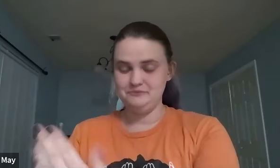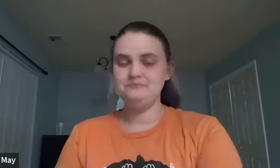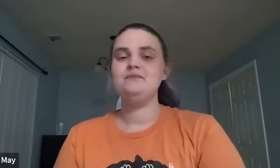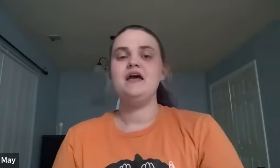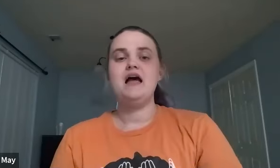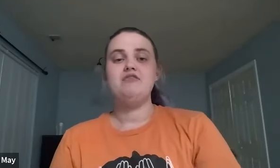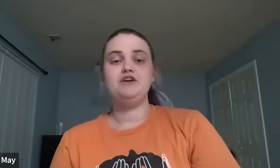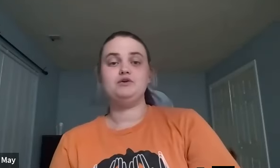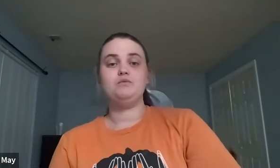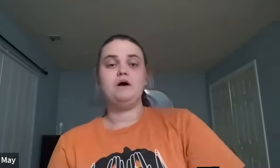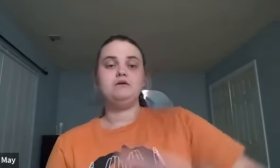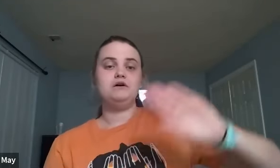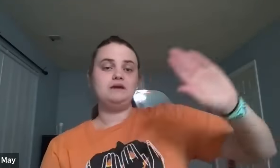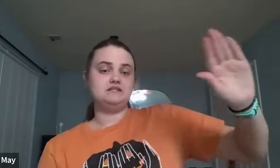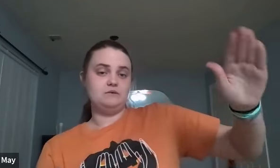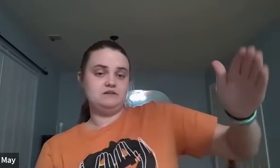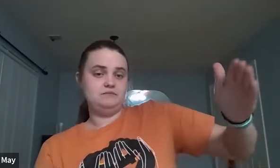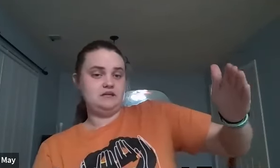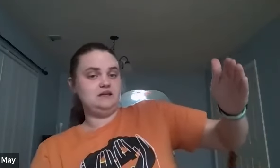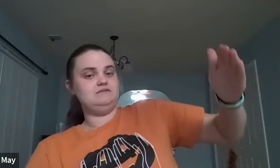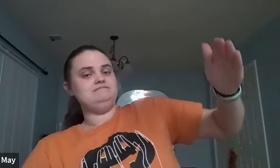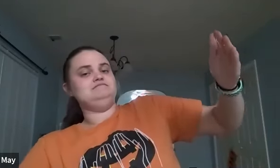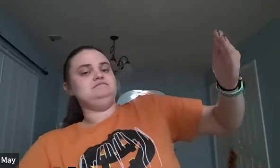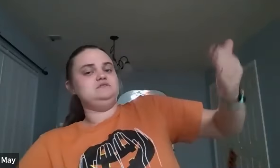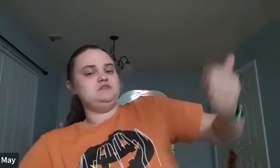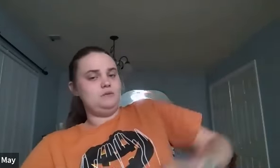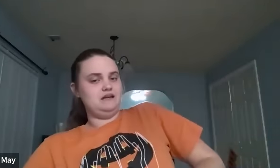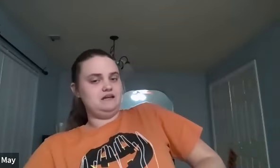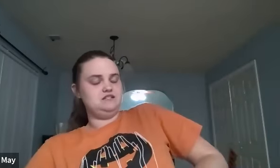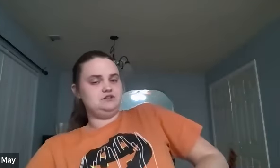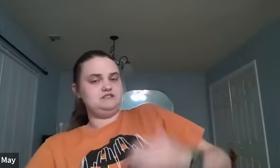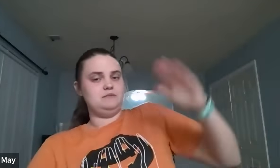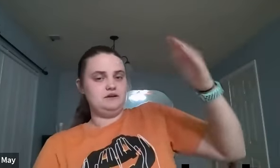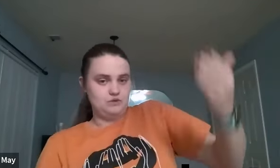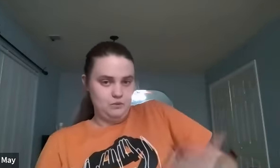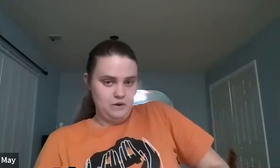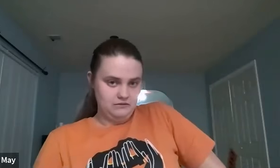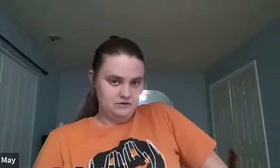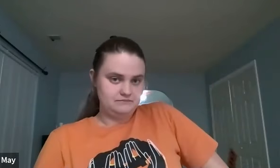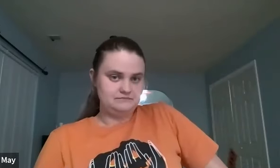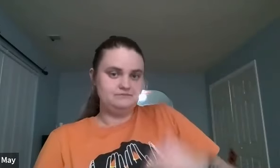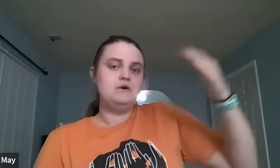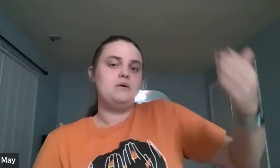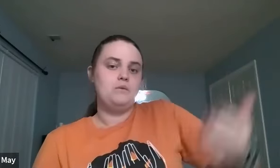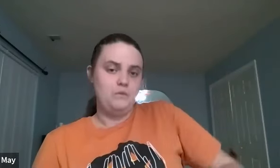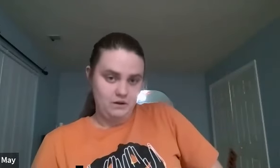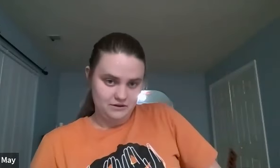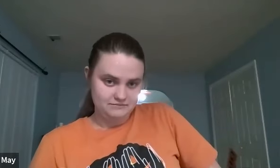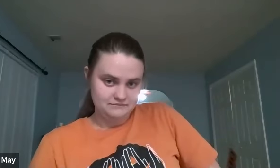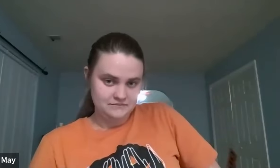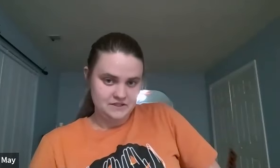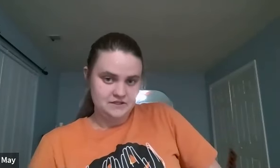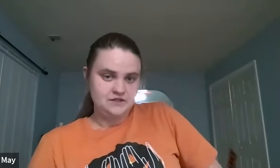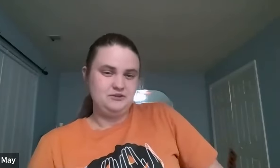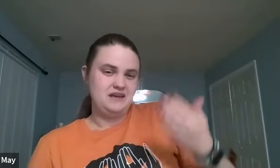you. And then your welcome is going to be going into your stomach. So welcome. Welcome. You can